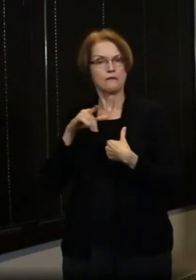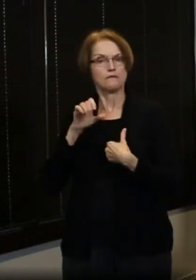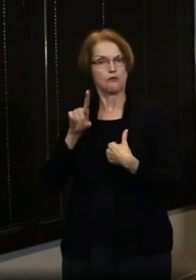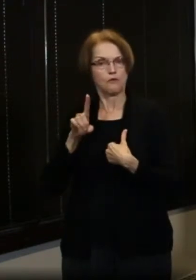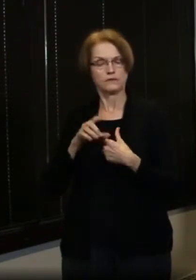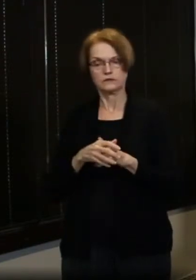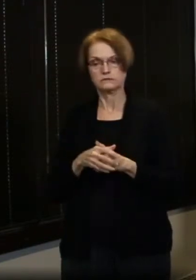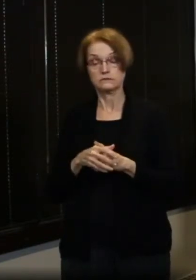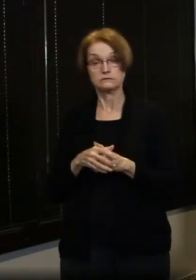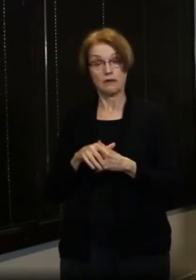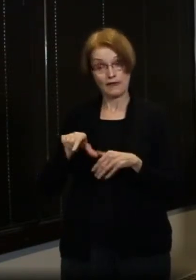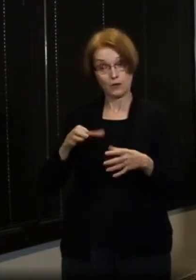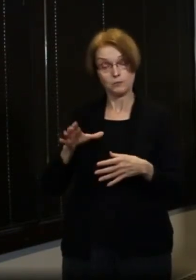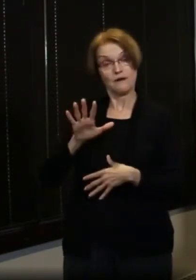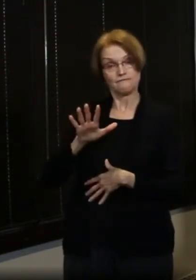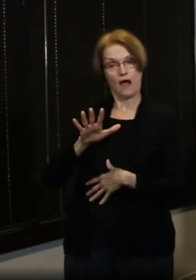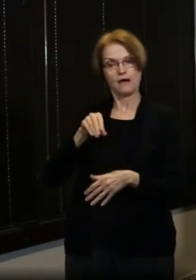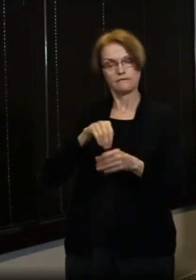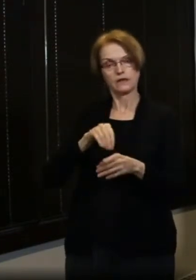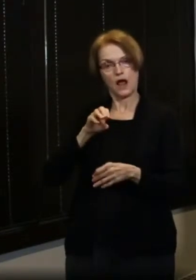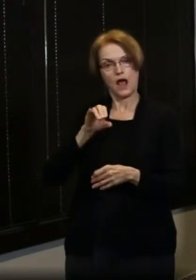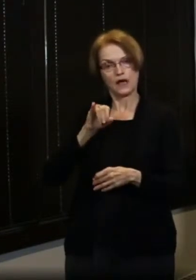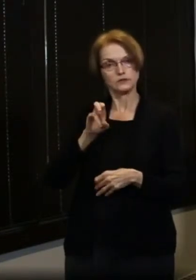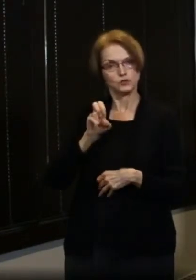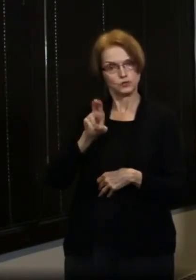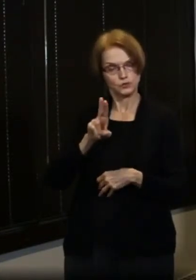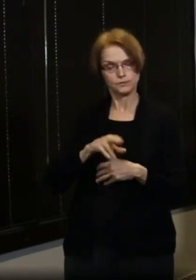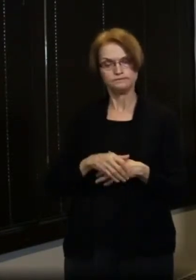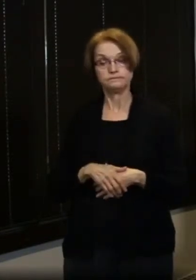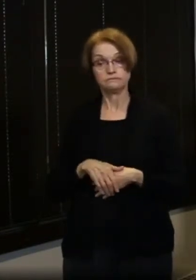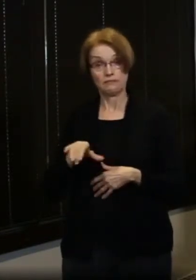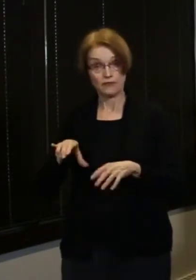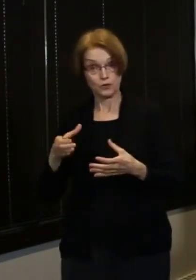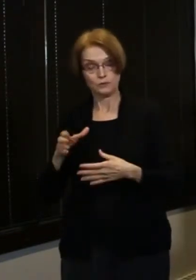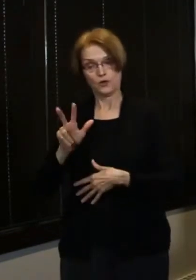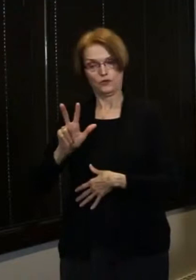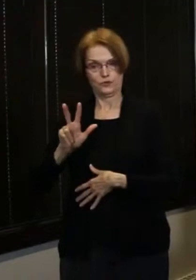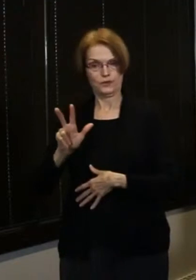have 5 suspected COVID patients in our intensive care units, and we have